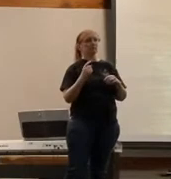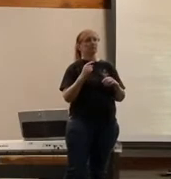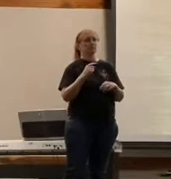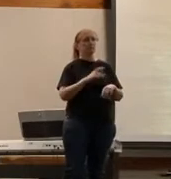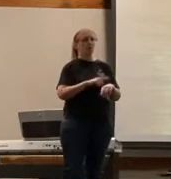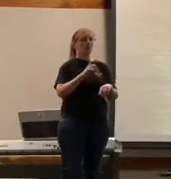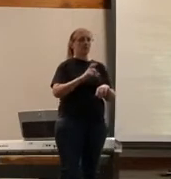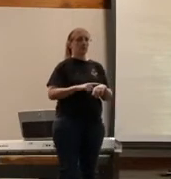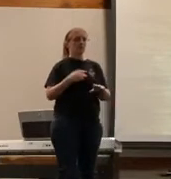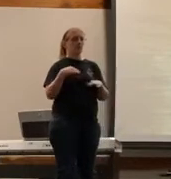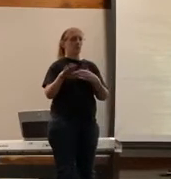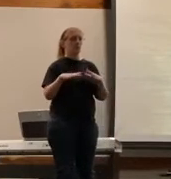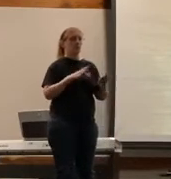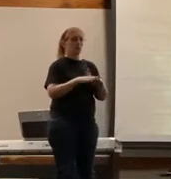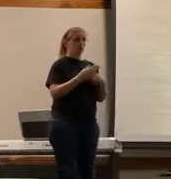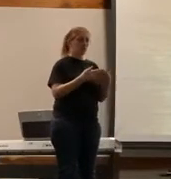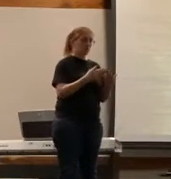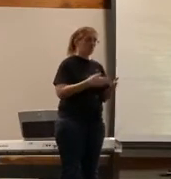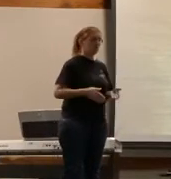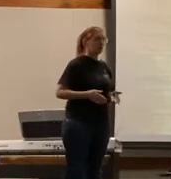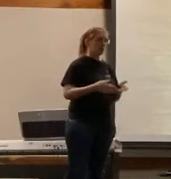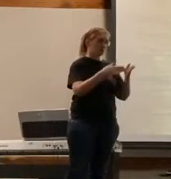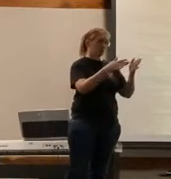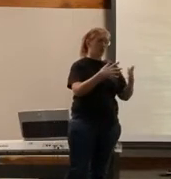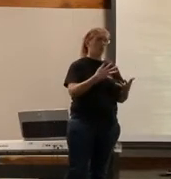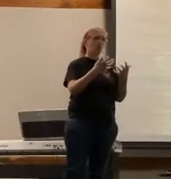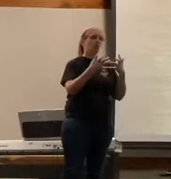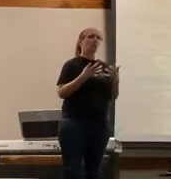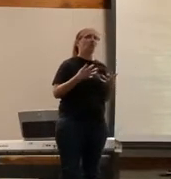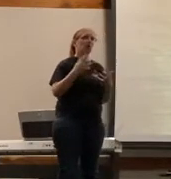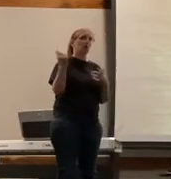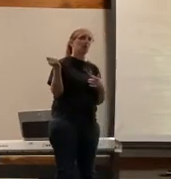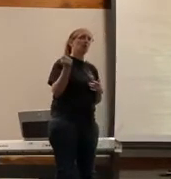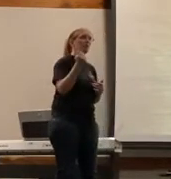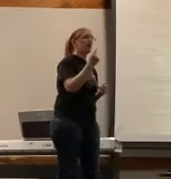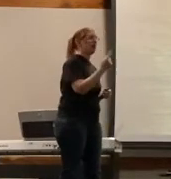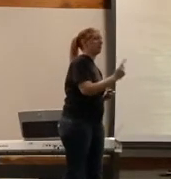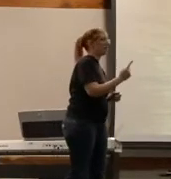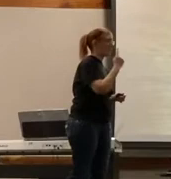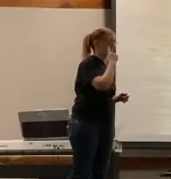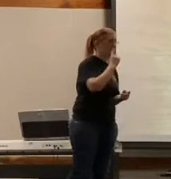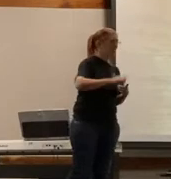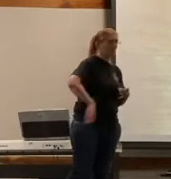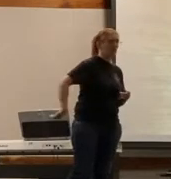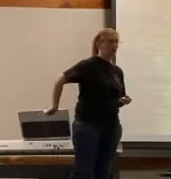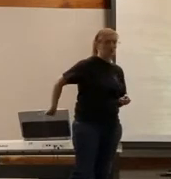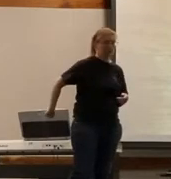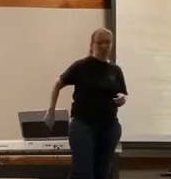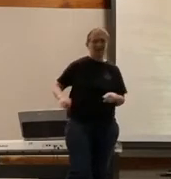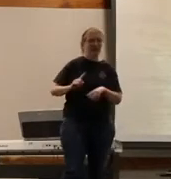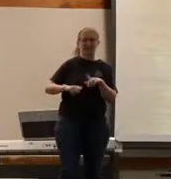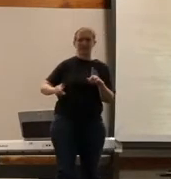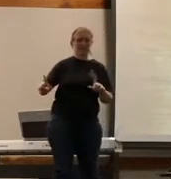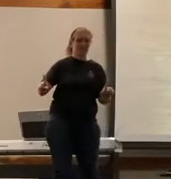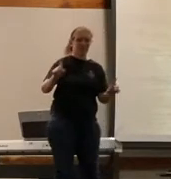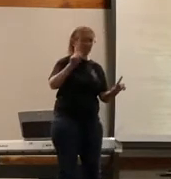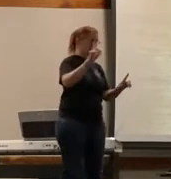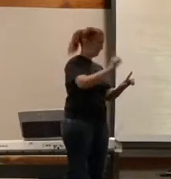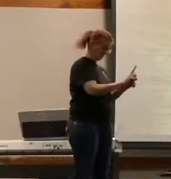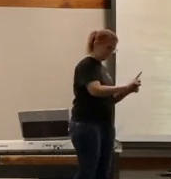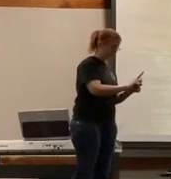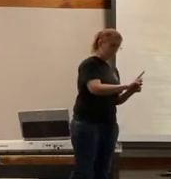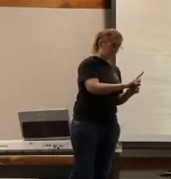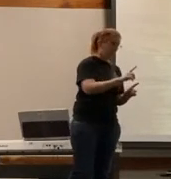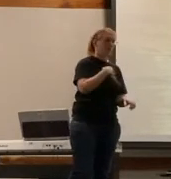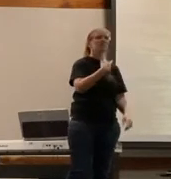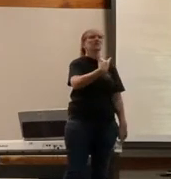remember walking on easy street and long to be back there, but we think it's too late. I can't get back to easy street. I'm